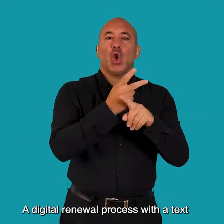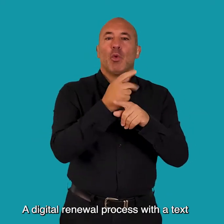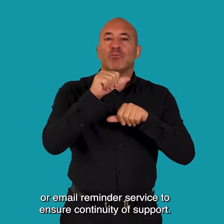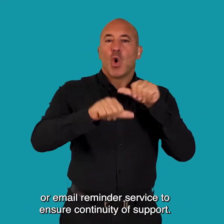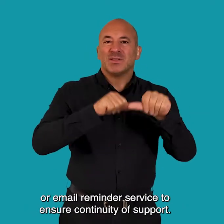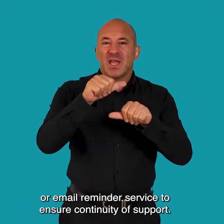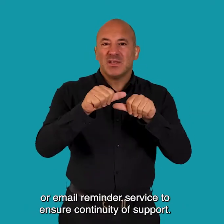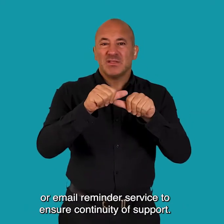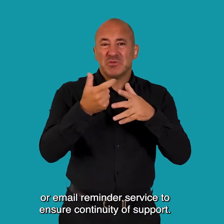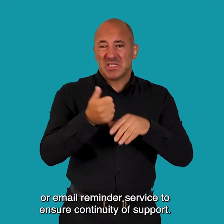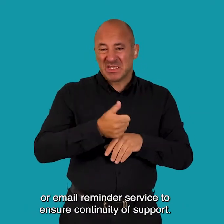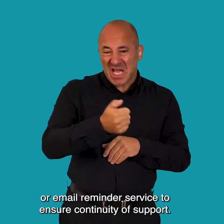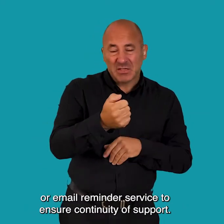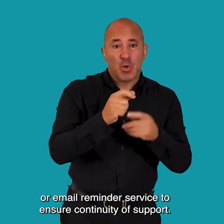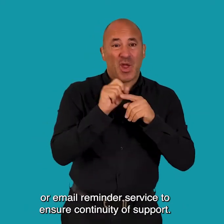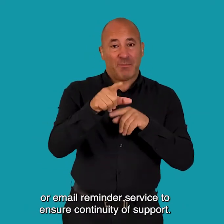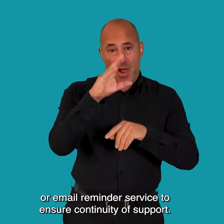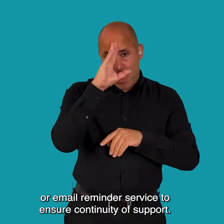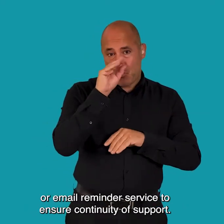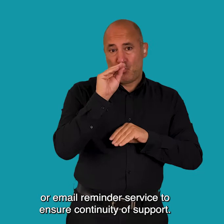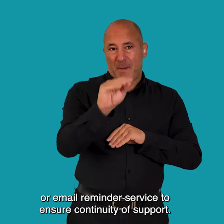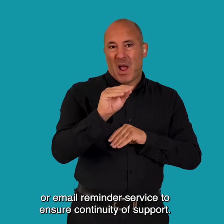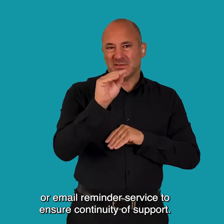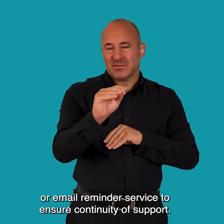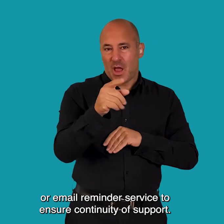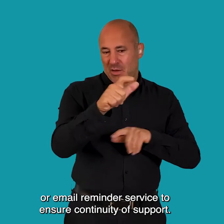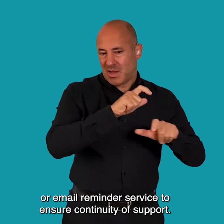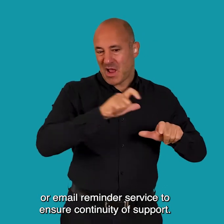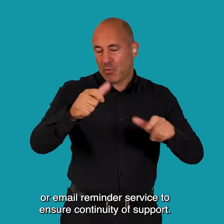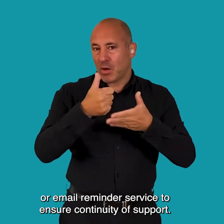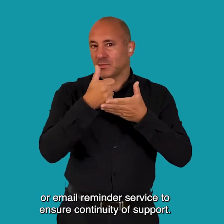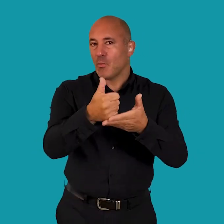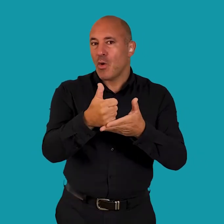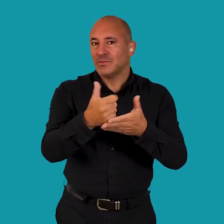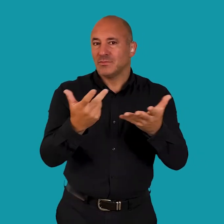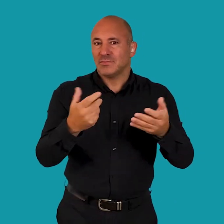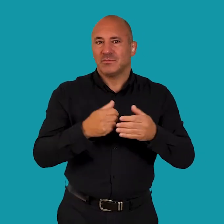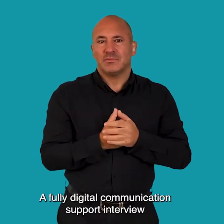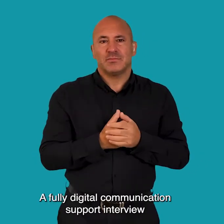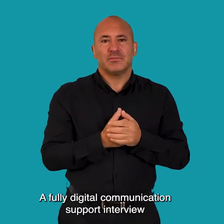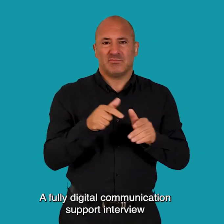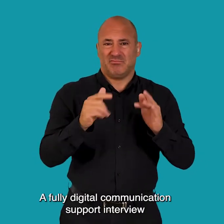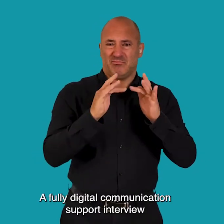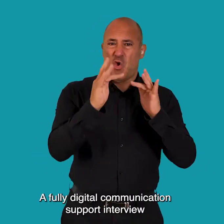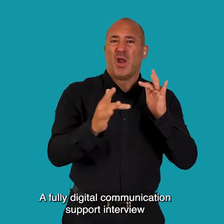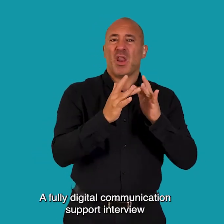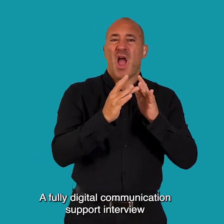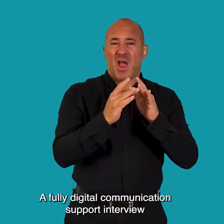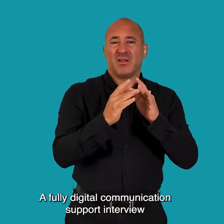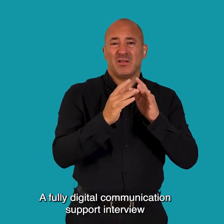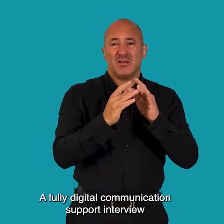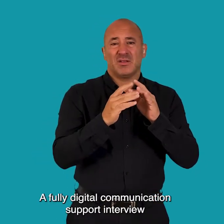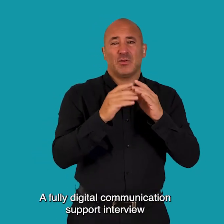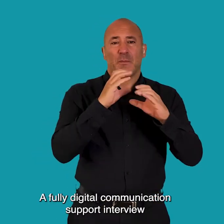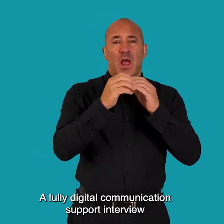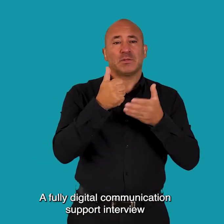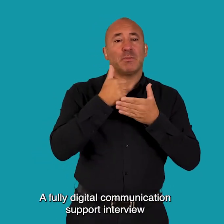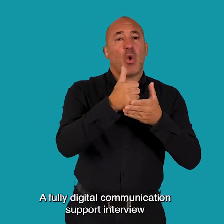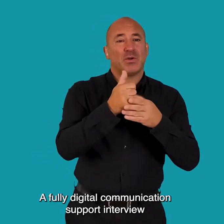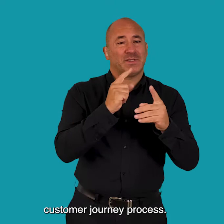or email reminder service to ensure continuity of support. A fully digital communication support interview